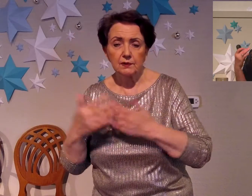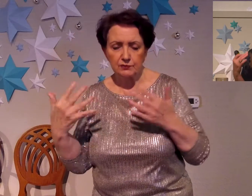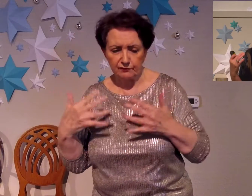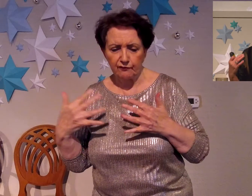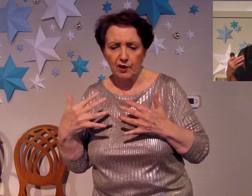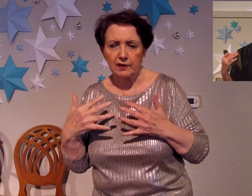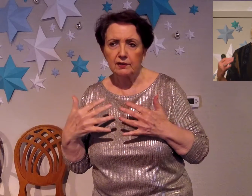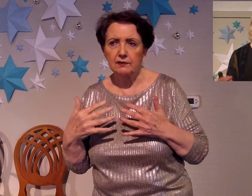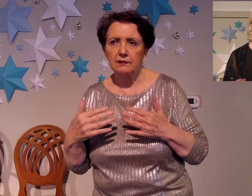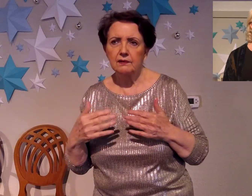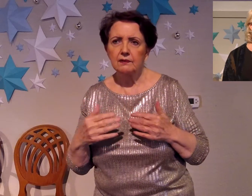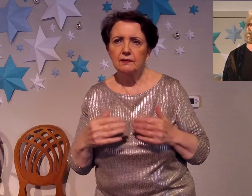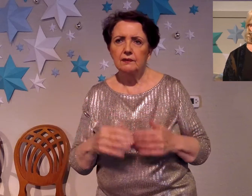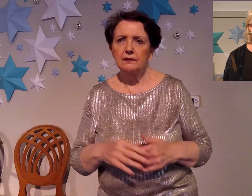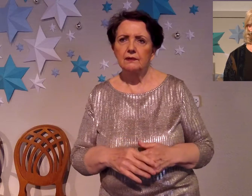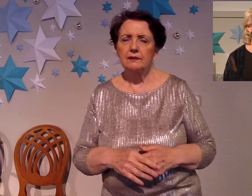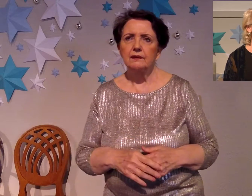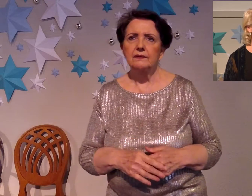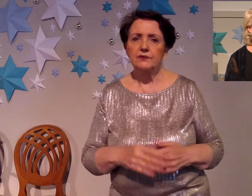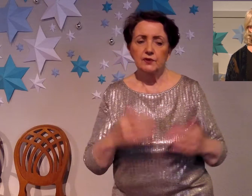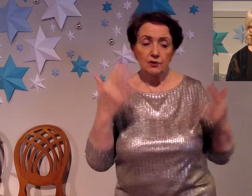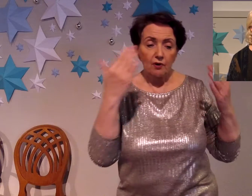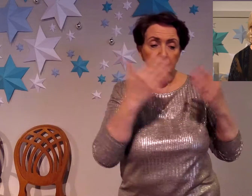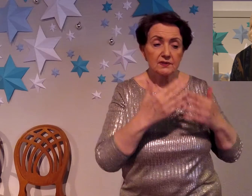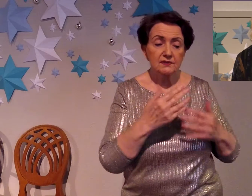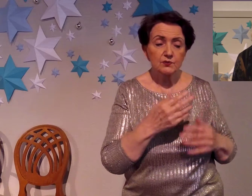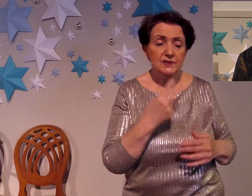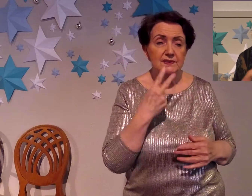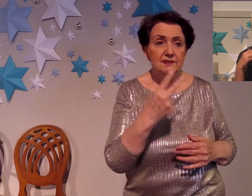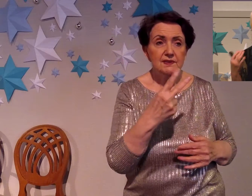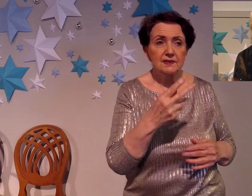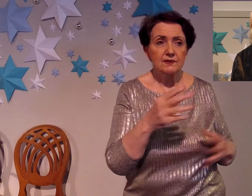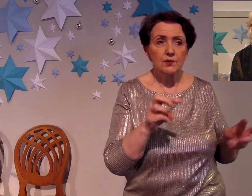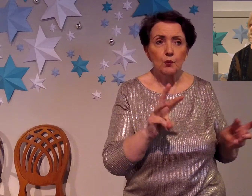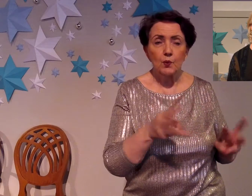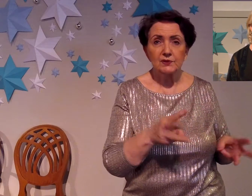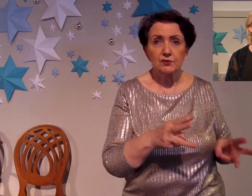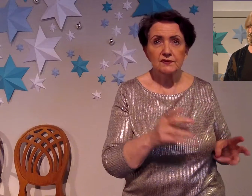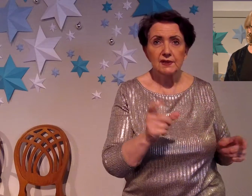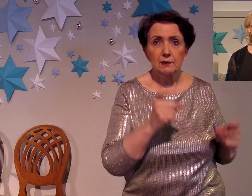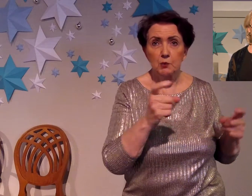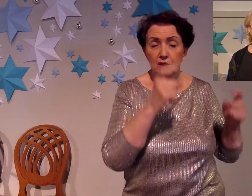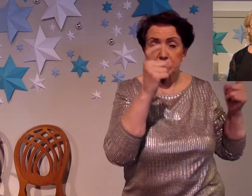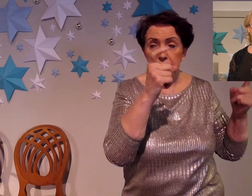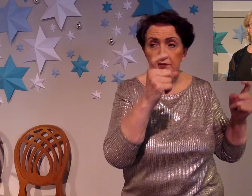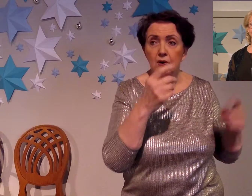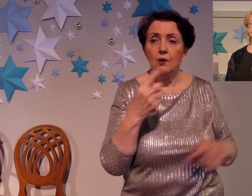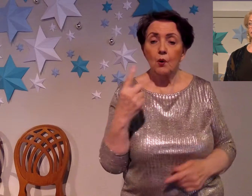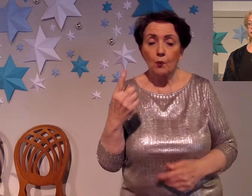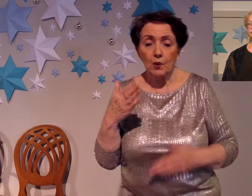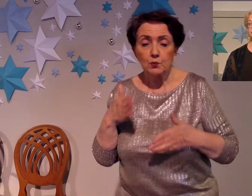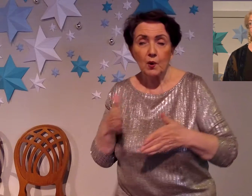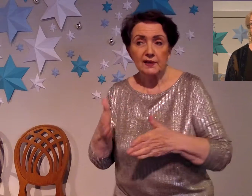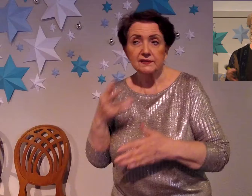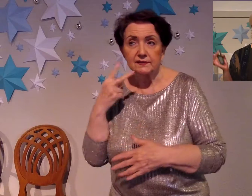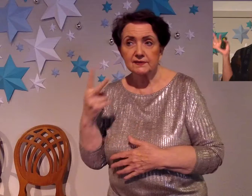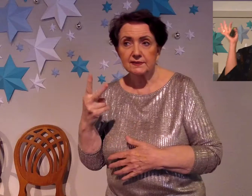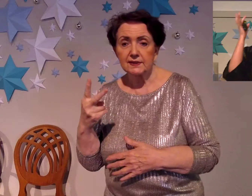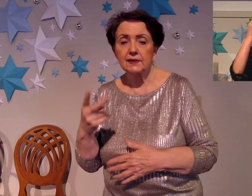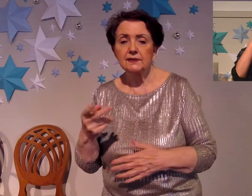the darkness that we look at in the winter solstice, one way that we can look at that darkness is that it is